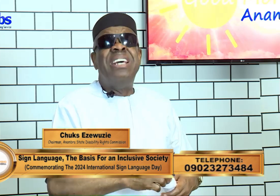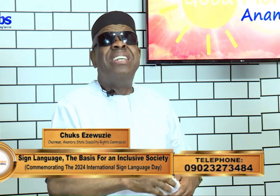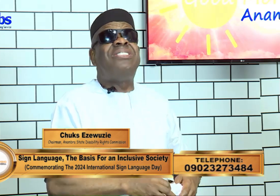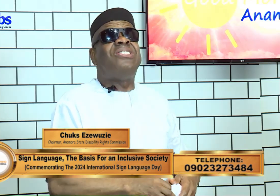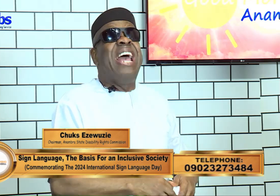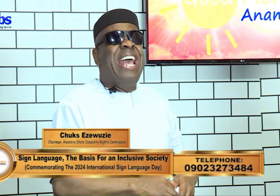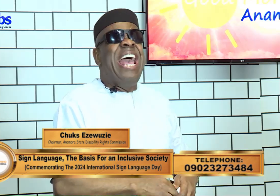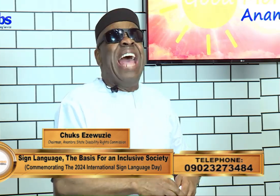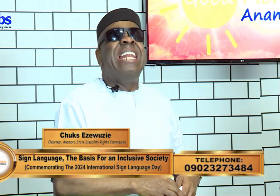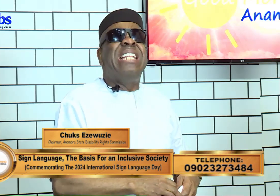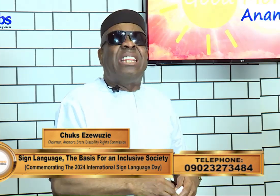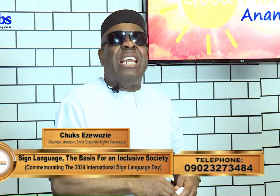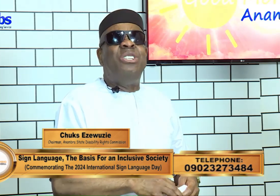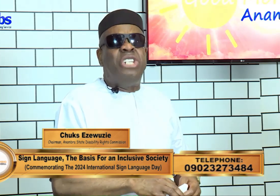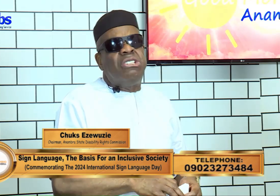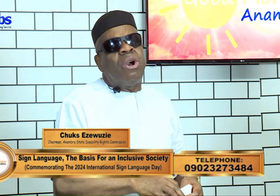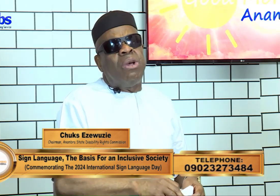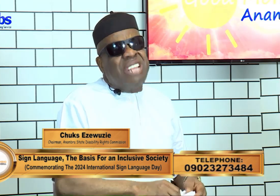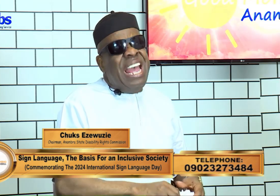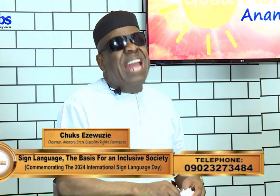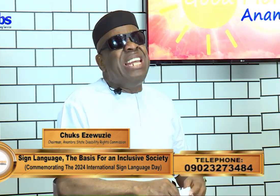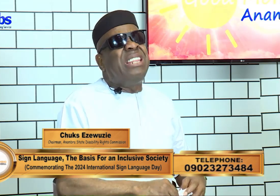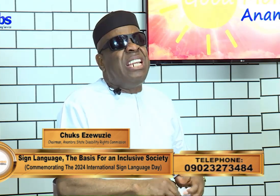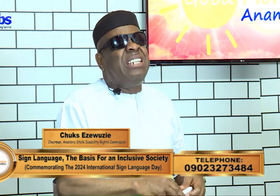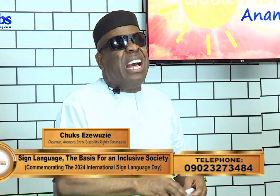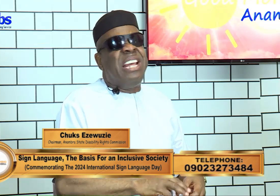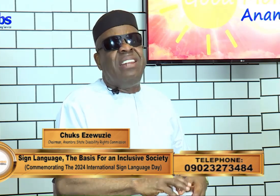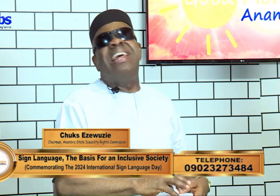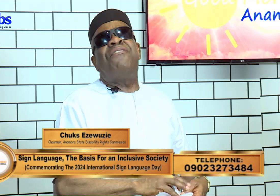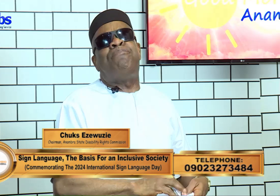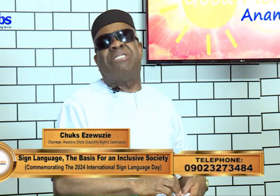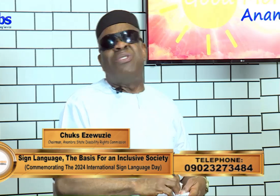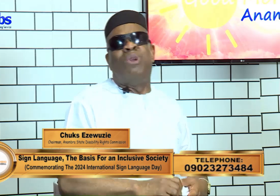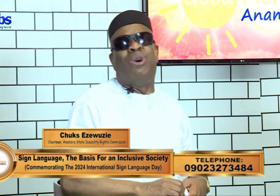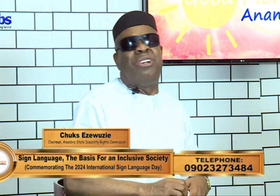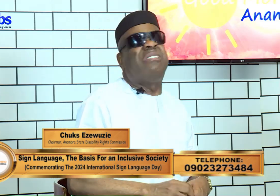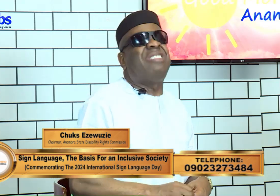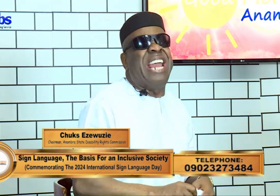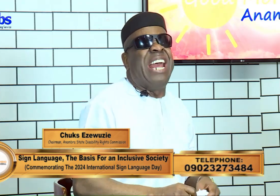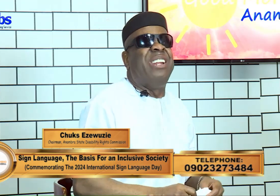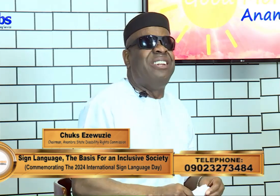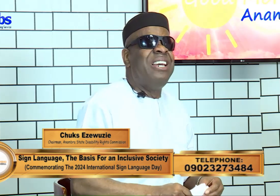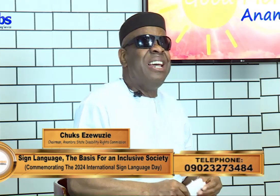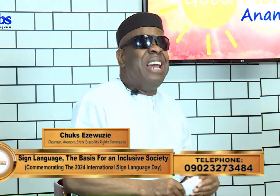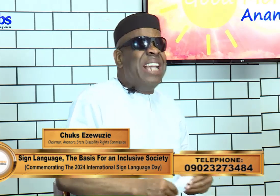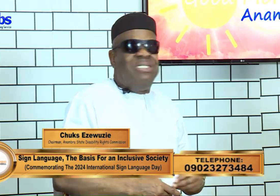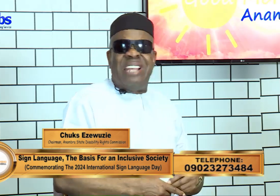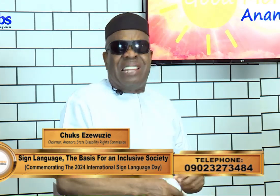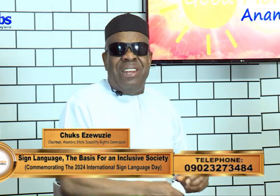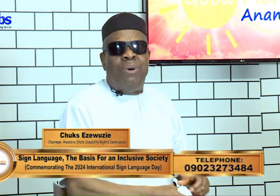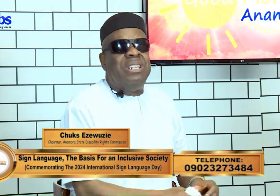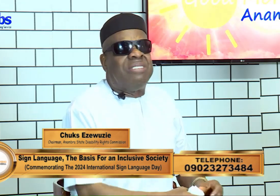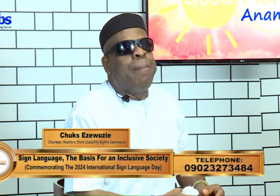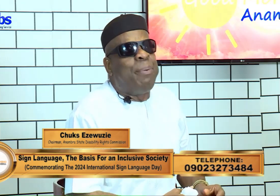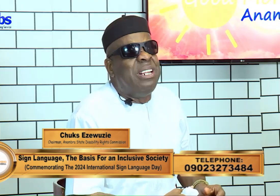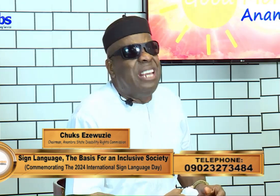can say anything, discuss anything, and the deaf person will understand exactly